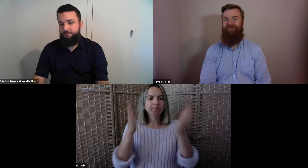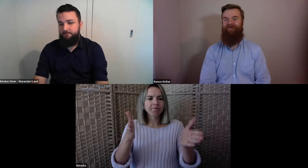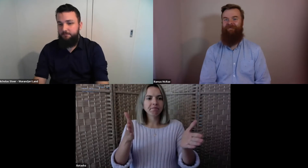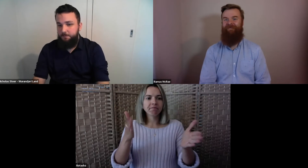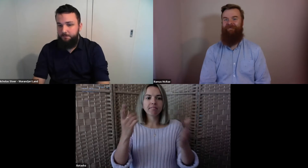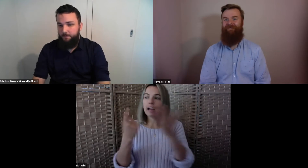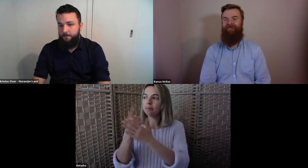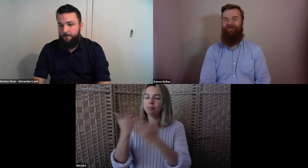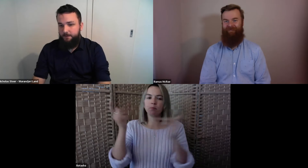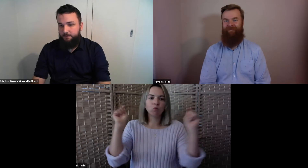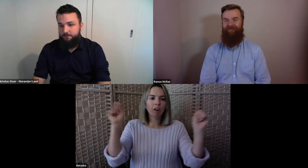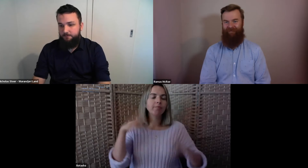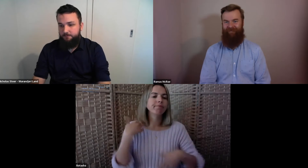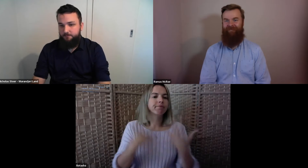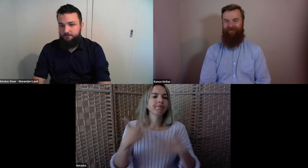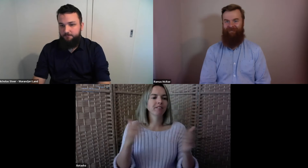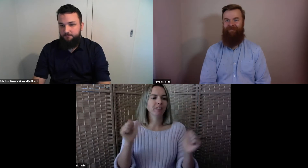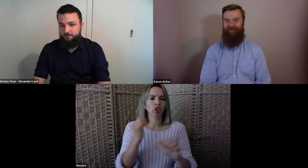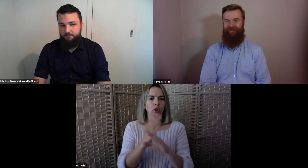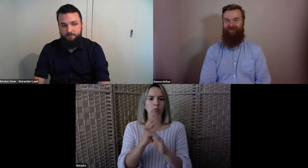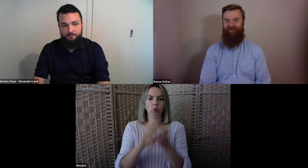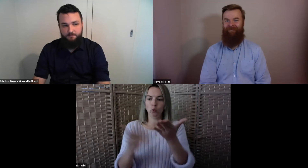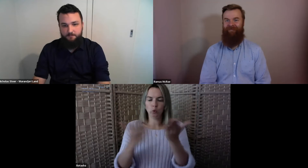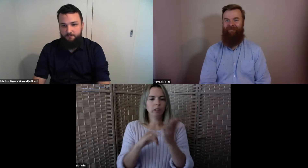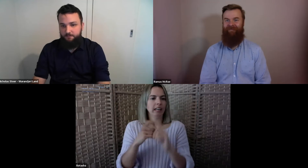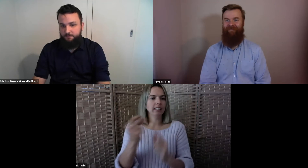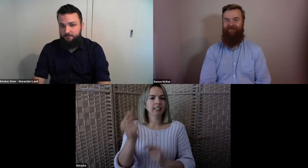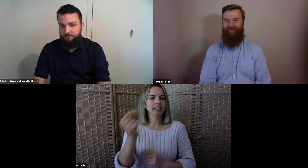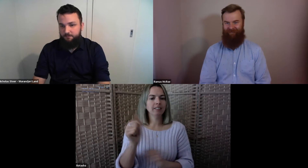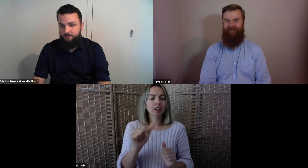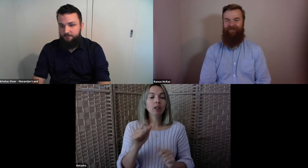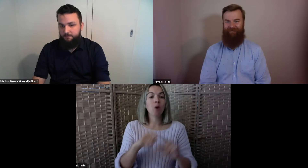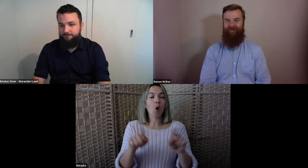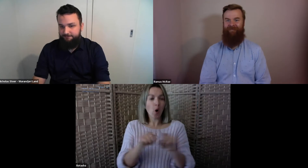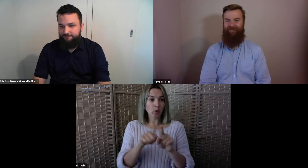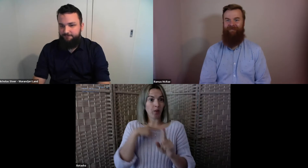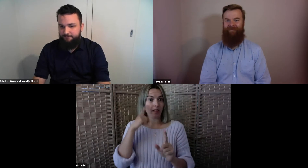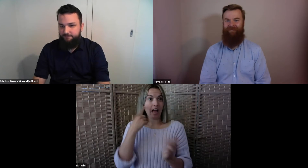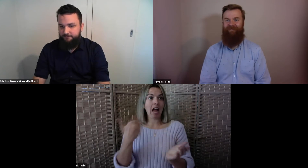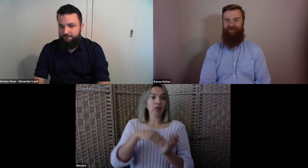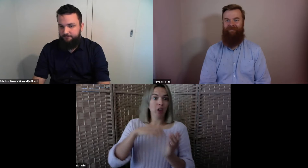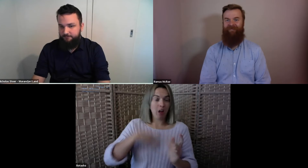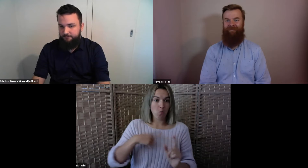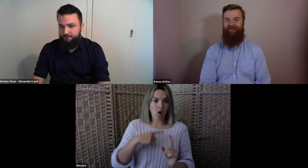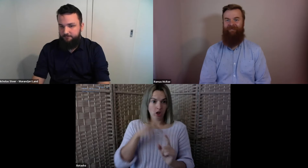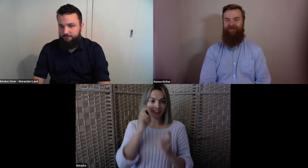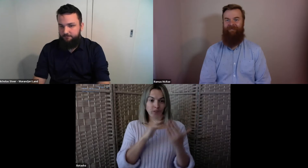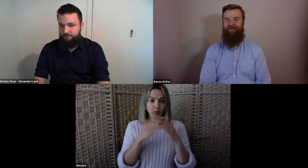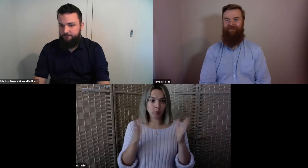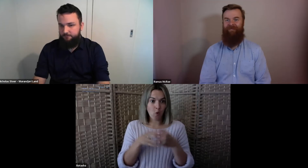said, totally in agreement. Being able to concentrate on the task at hand, be able to get the job done in a timely